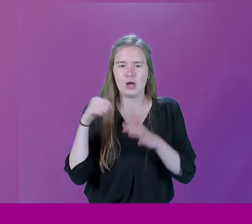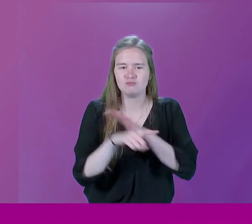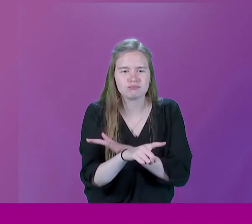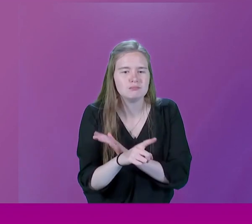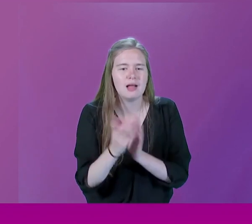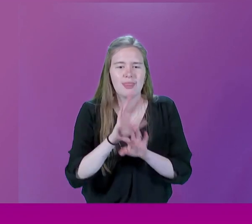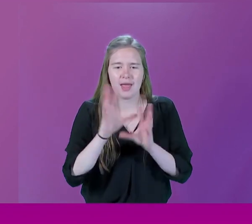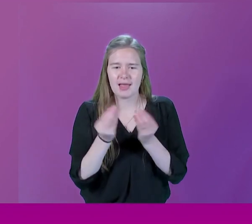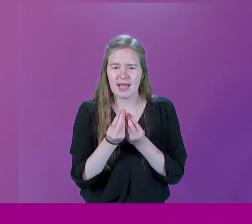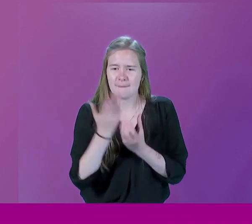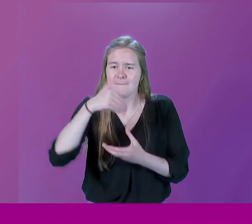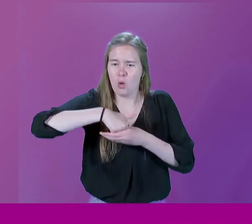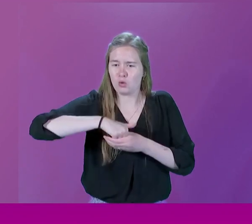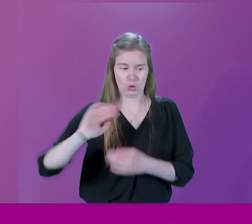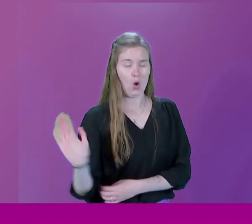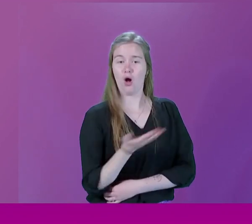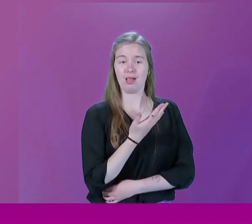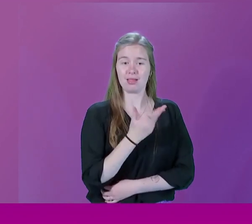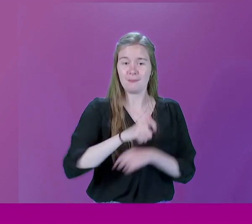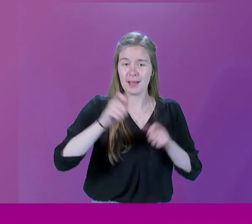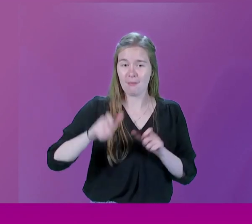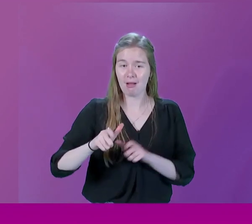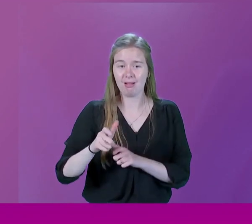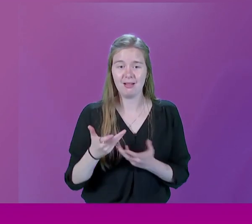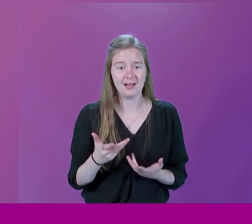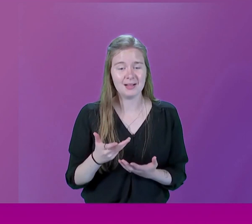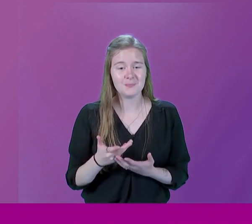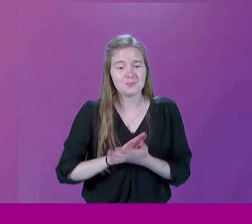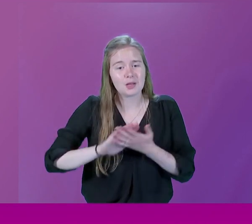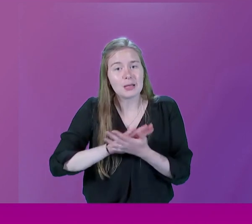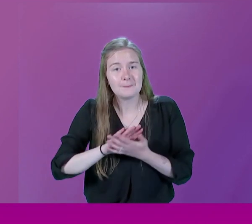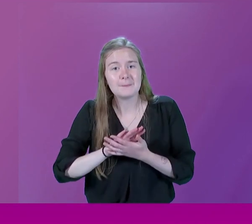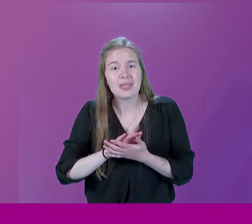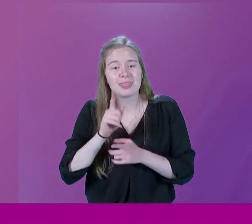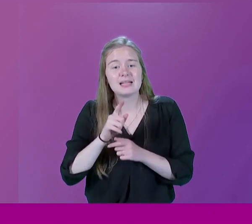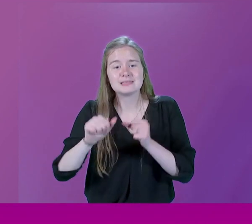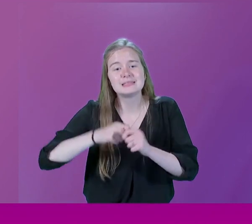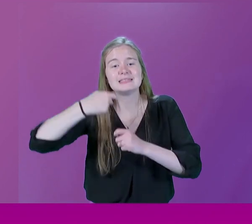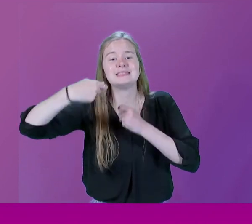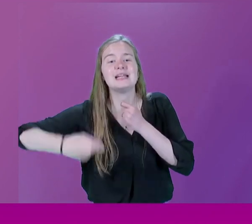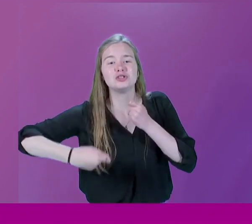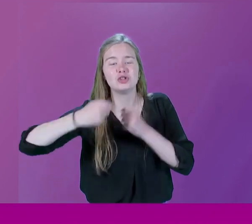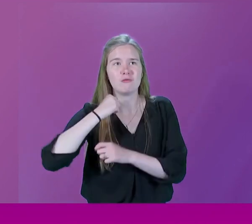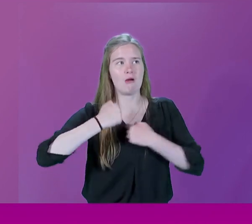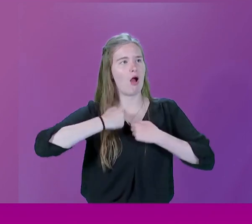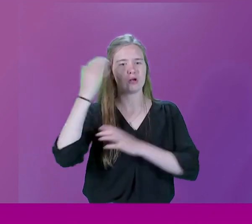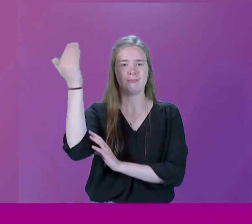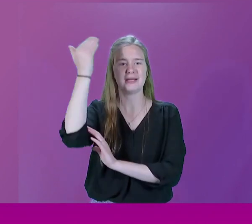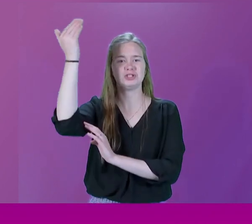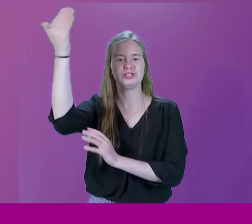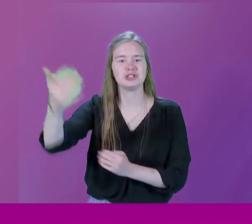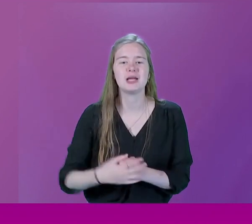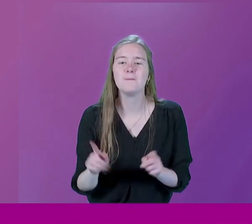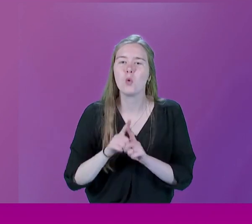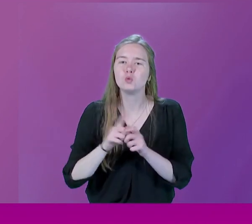things. You know, that belongs to us all. It really does. And so that's an extension of our imagination, but also